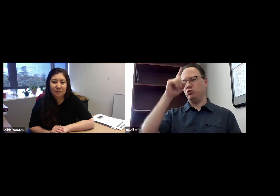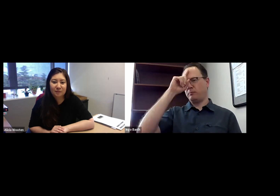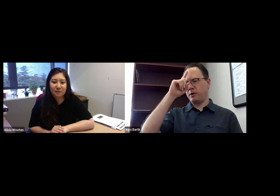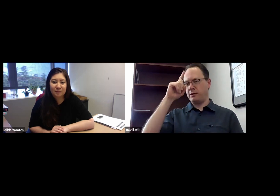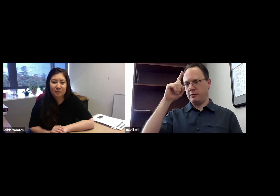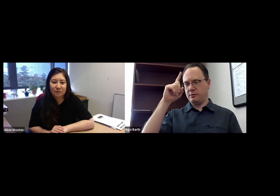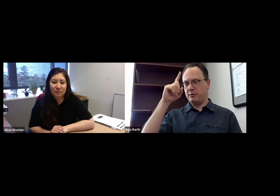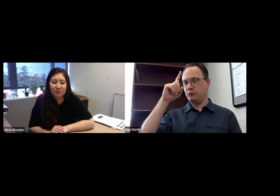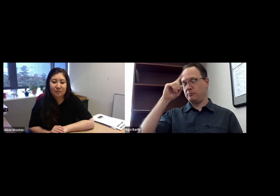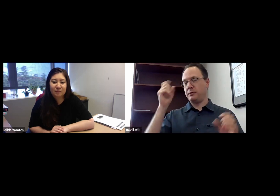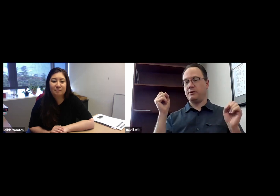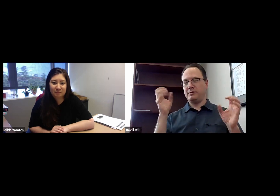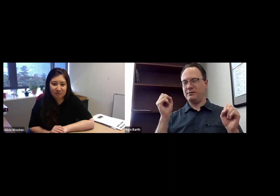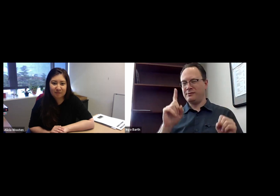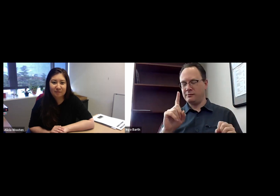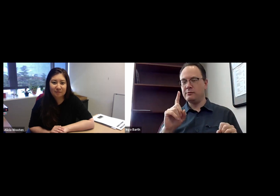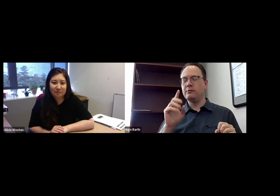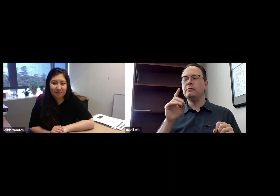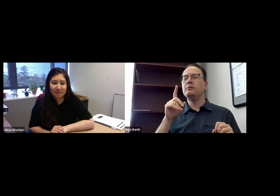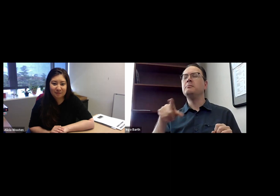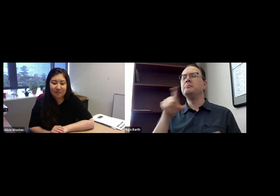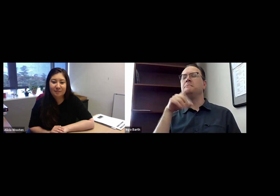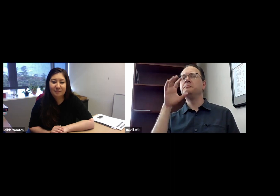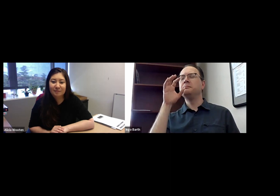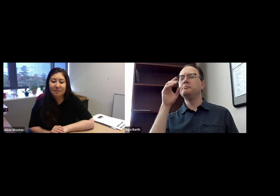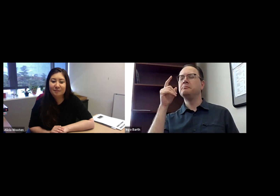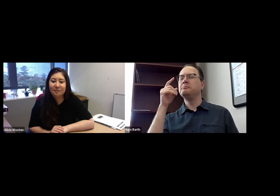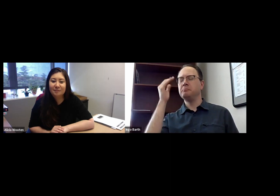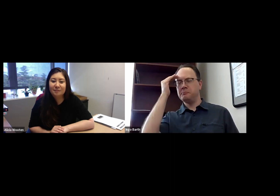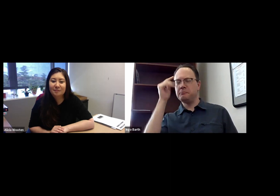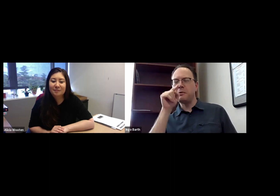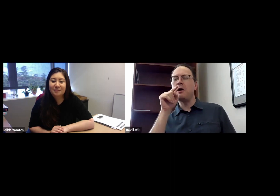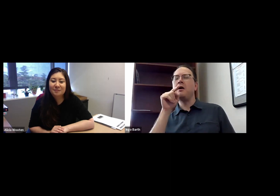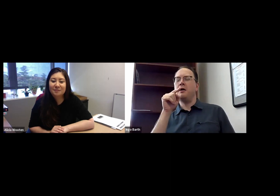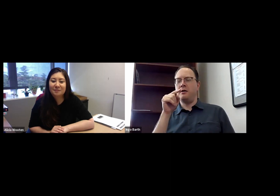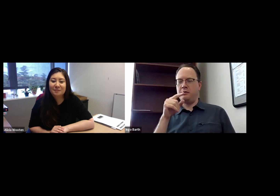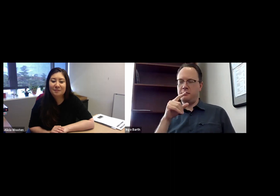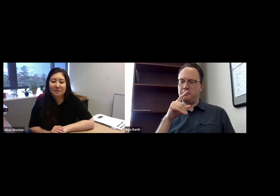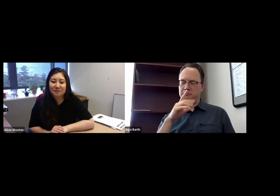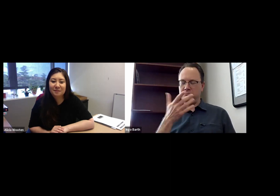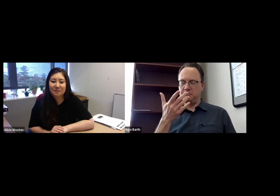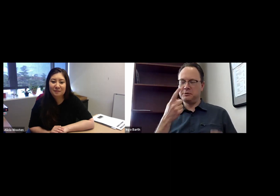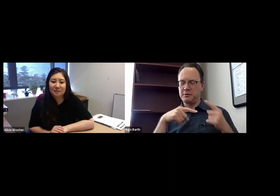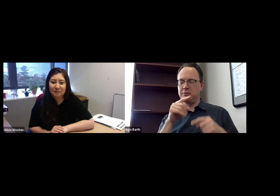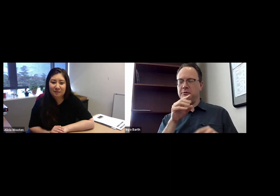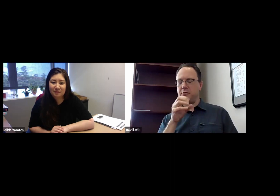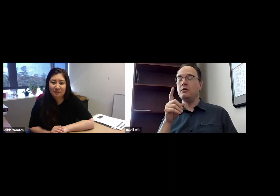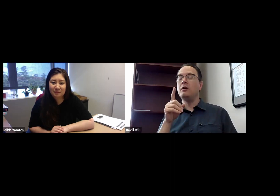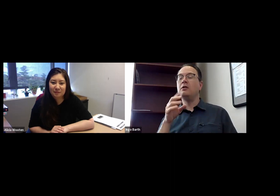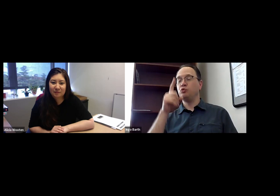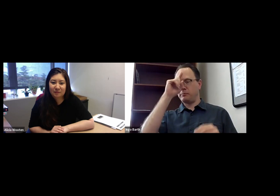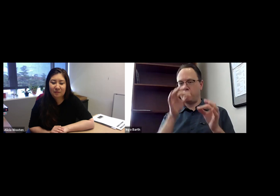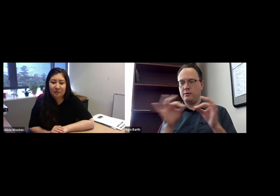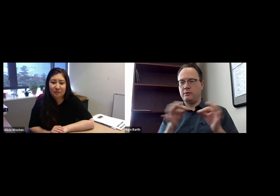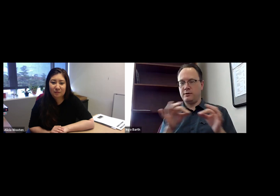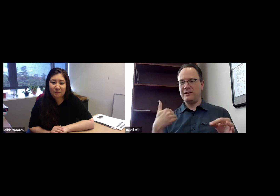For the solar system, we'll show the video, and it's in German Sign Language.